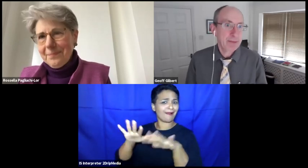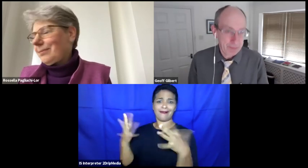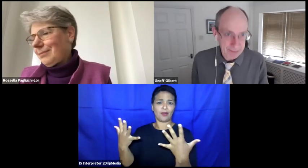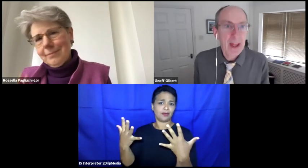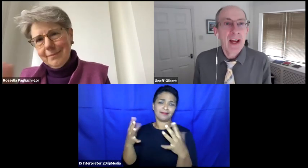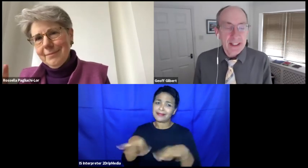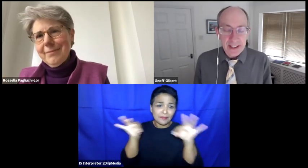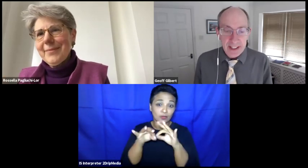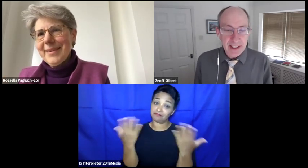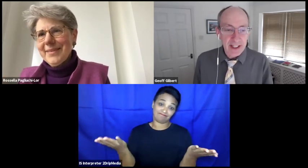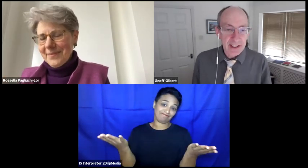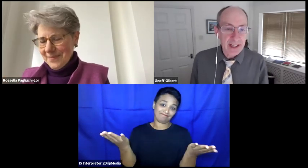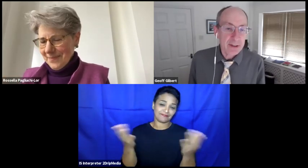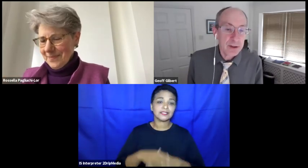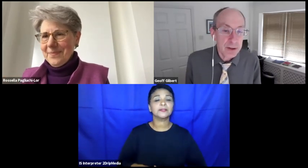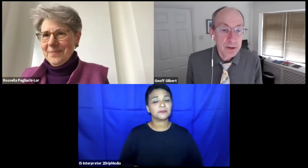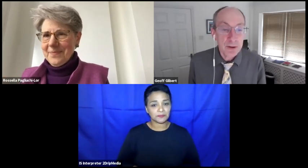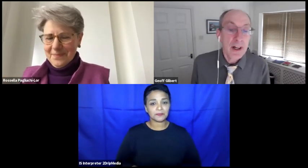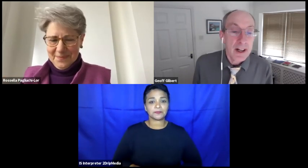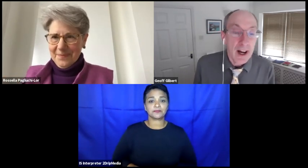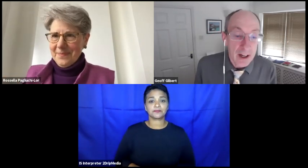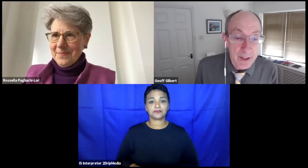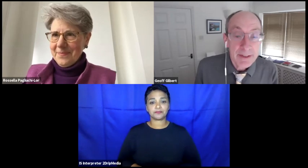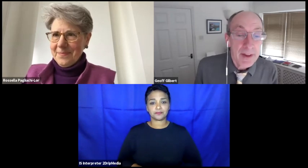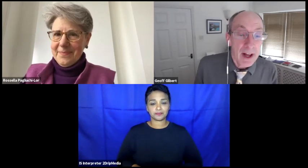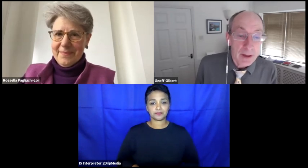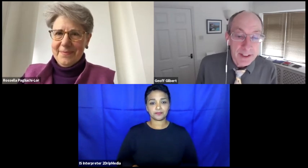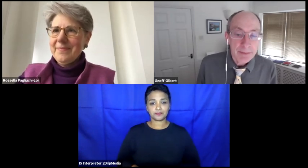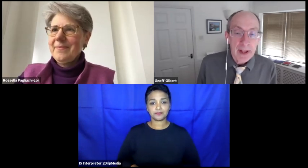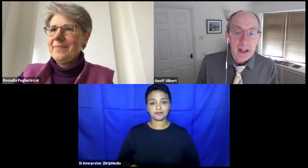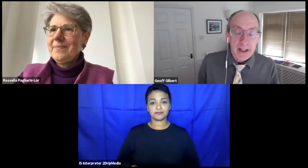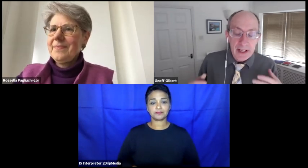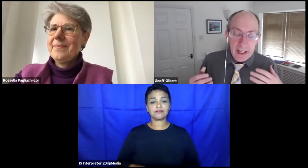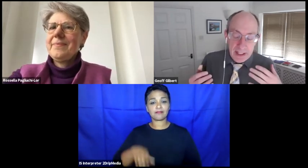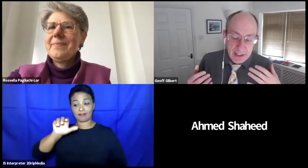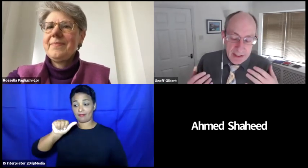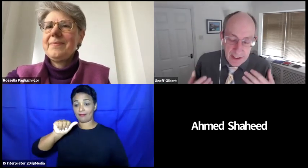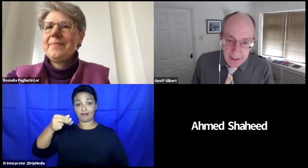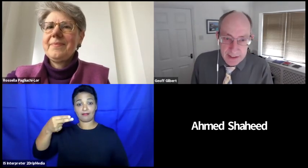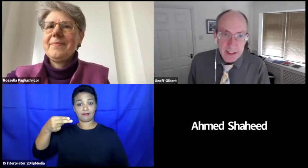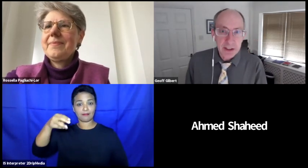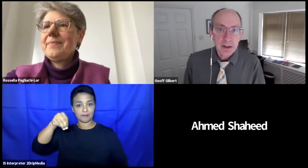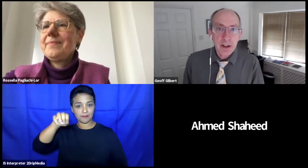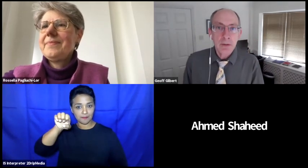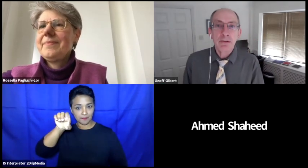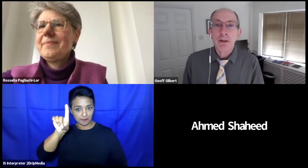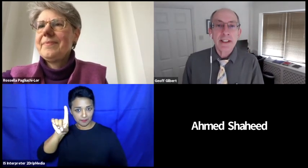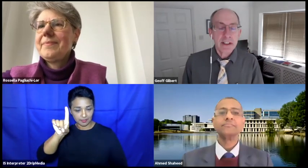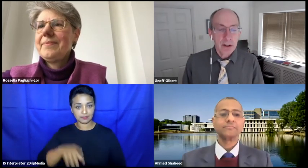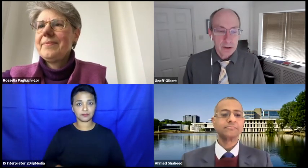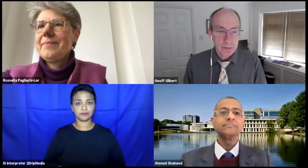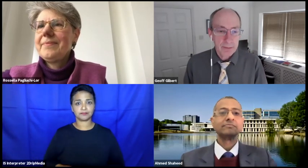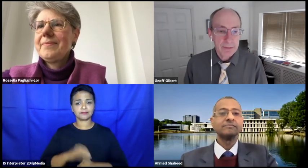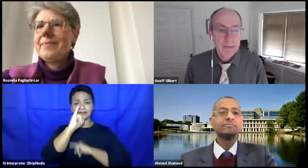point. Can I turn now to Ahmed? Ahmed, in international human